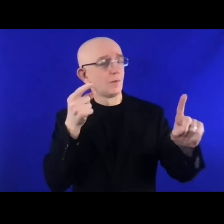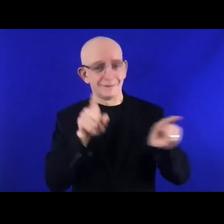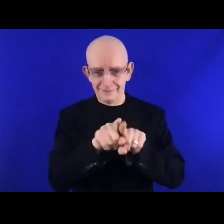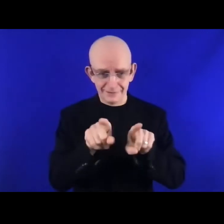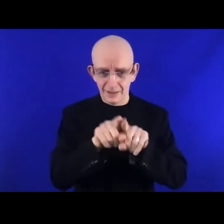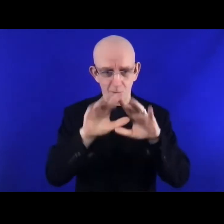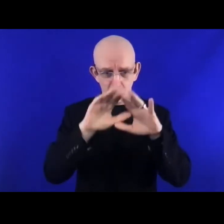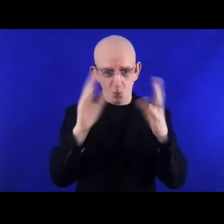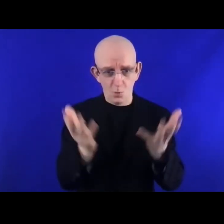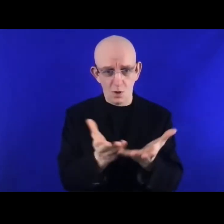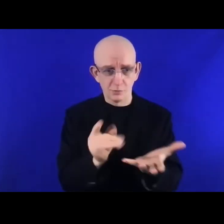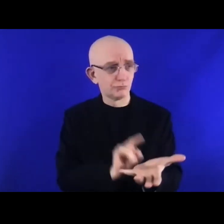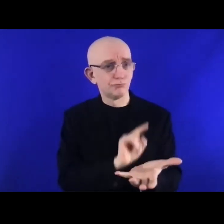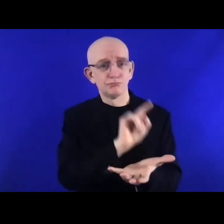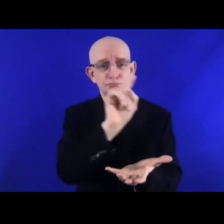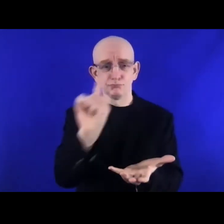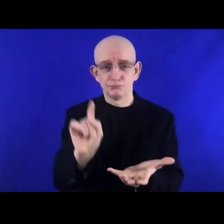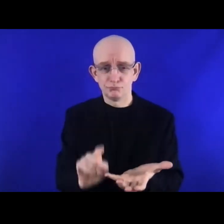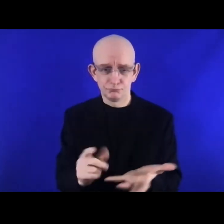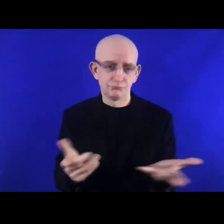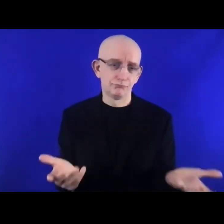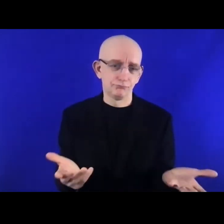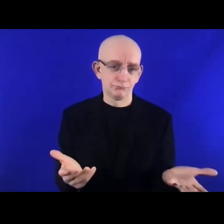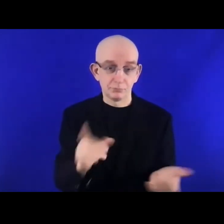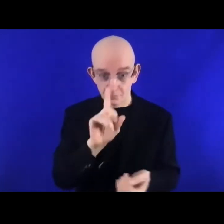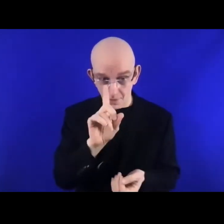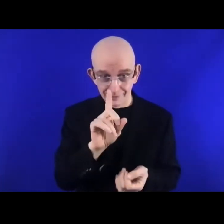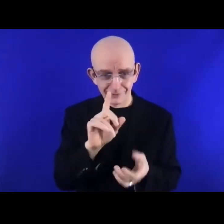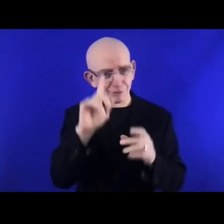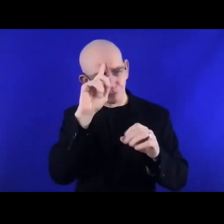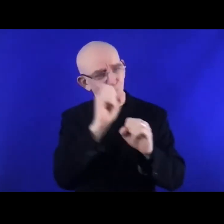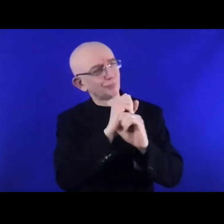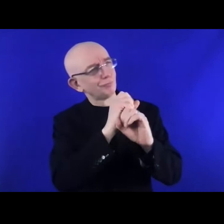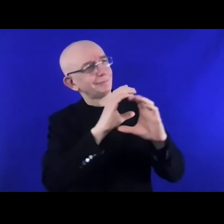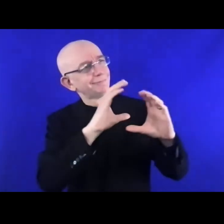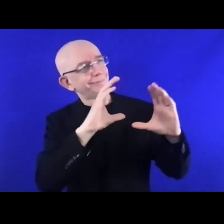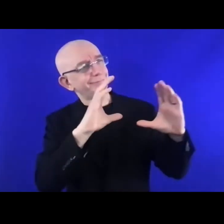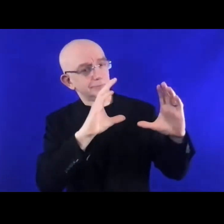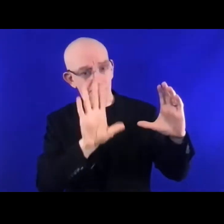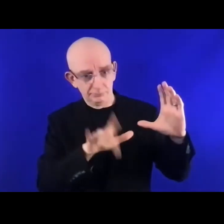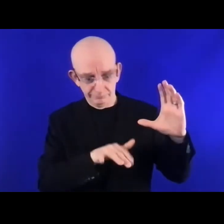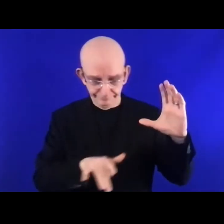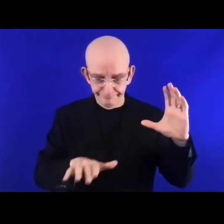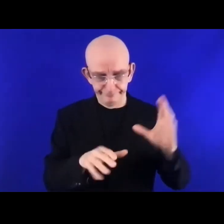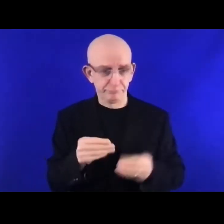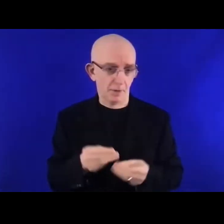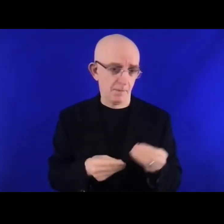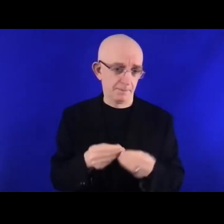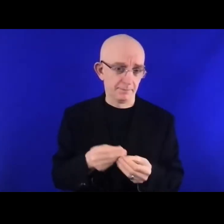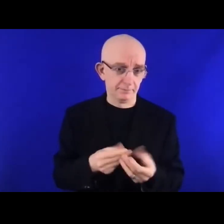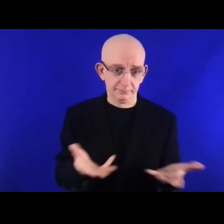with disability faces, a lot of obstacles, and I think you know, we